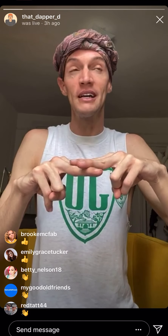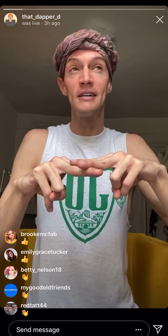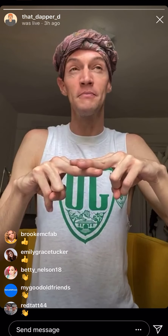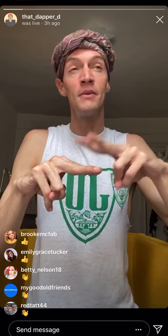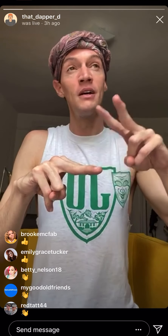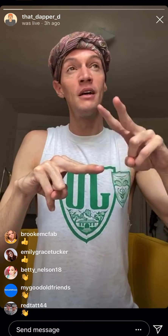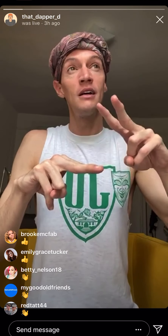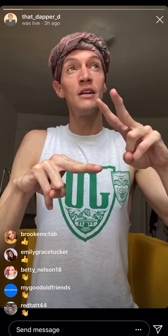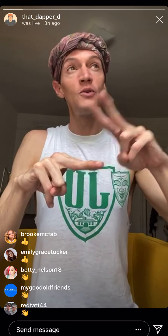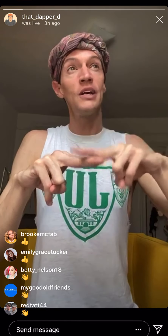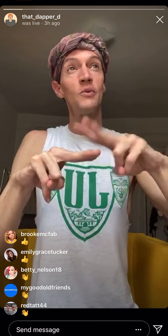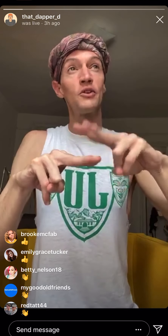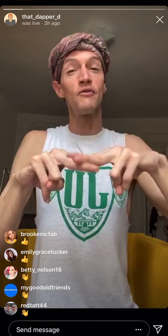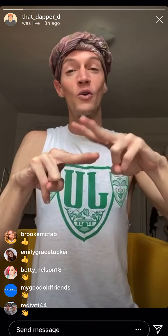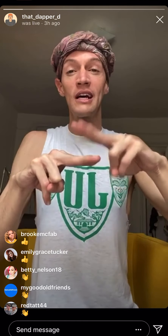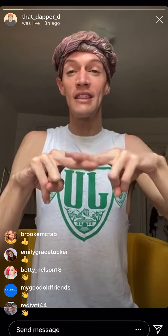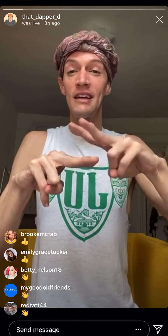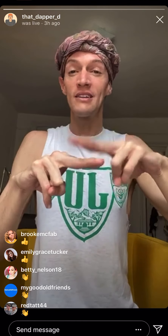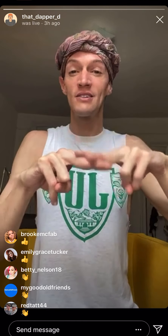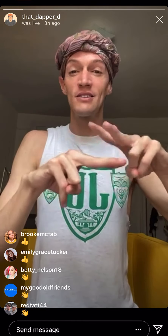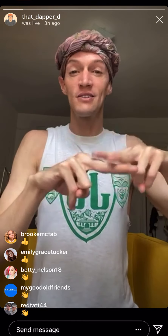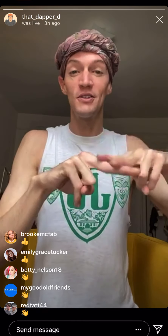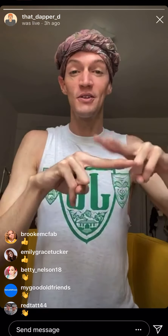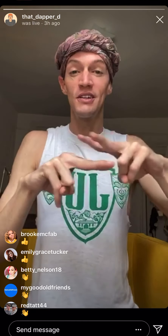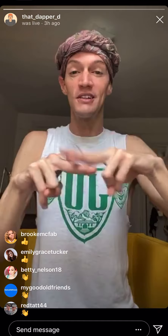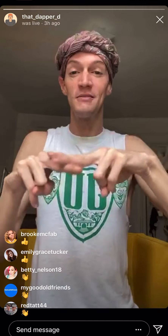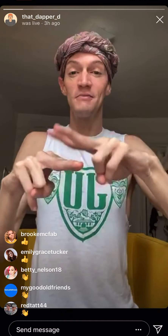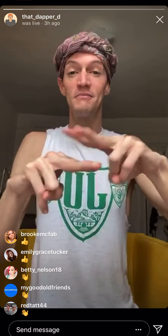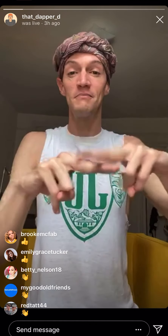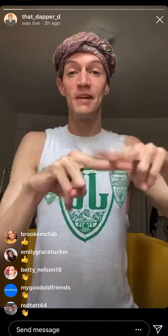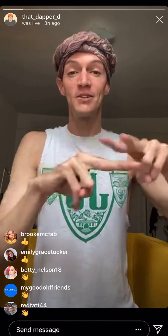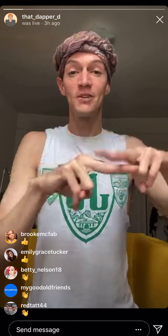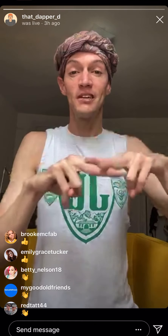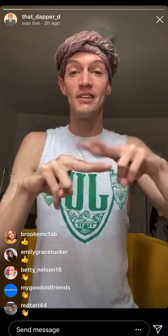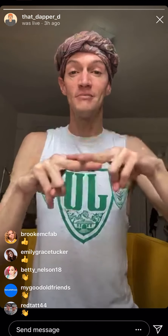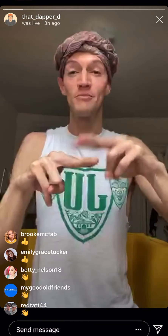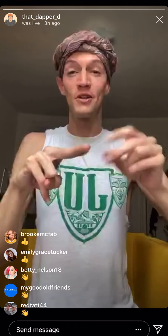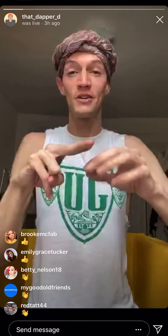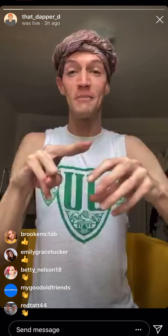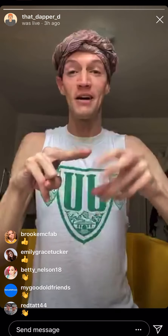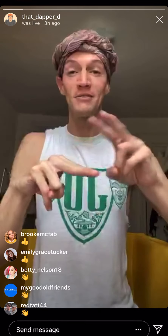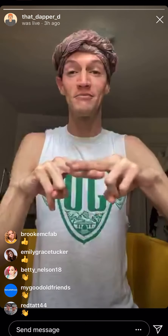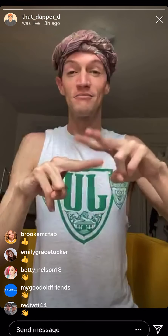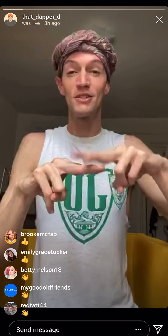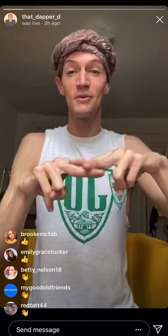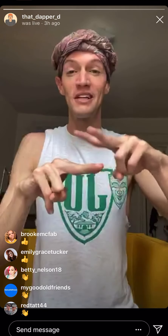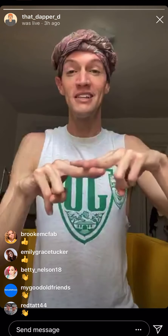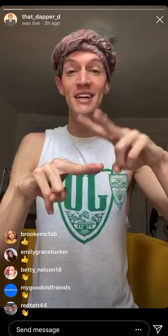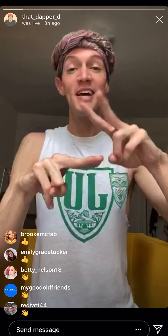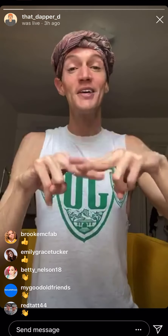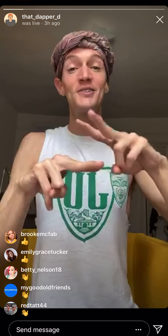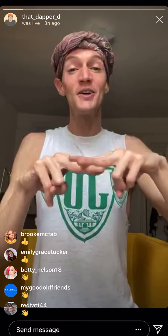you would hit with your fork i think so you could make sure the salt came out slowly salt